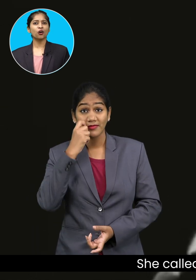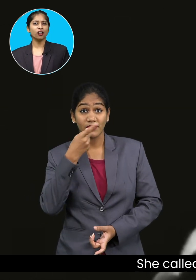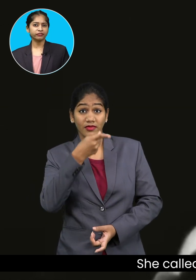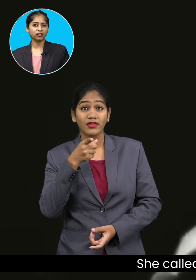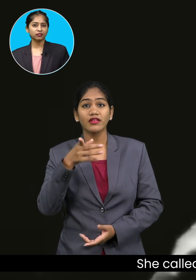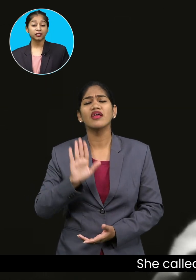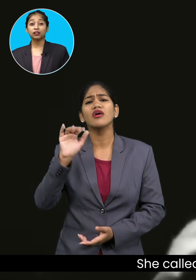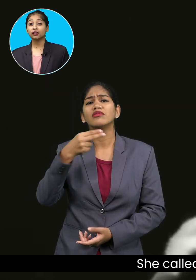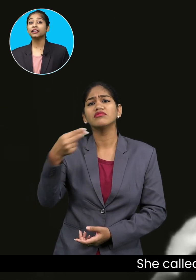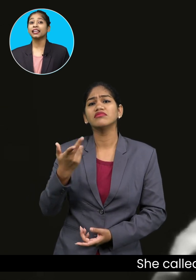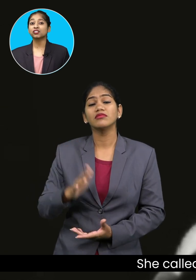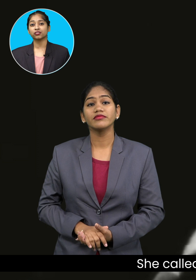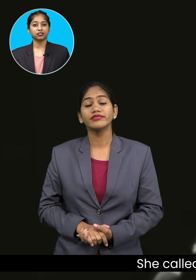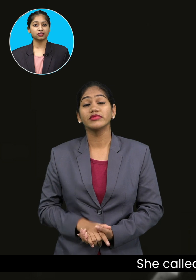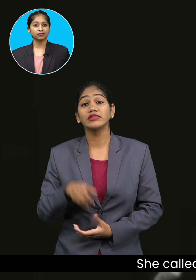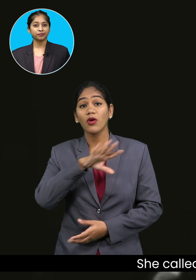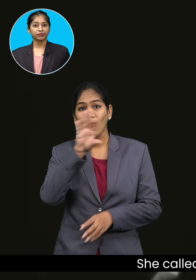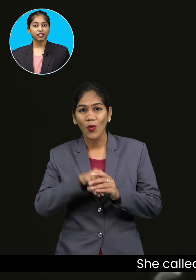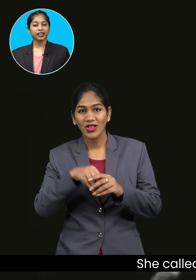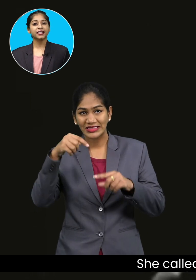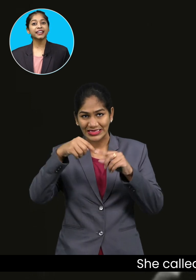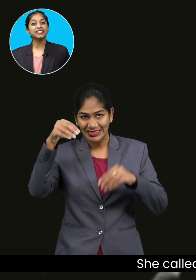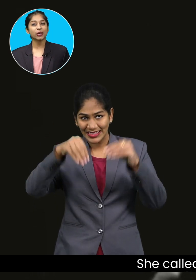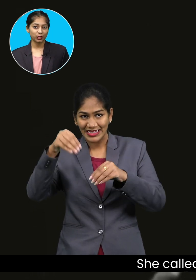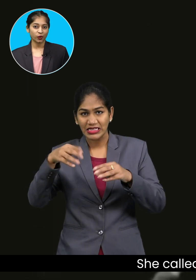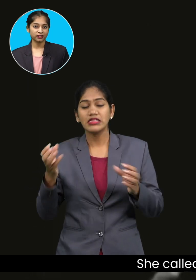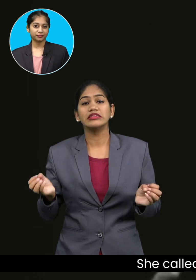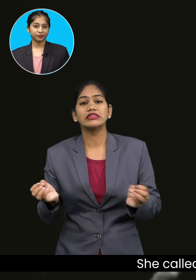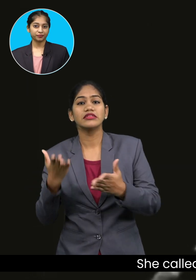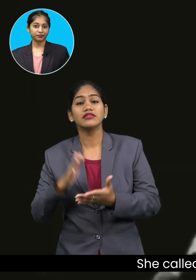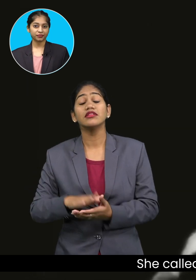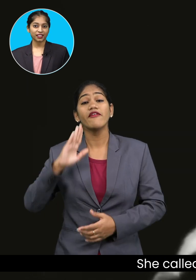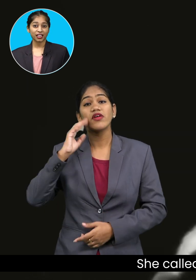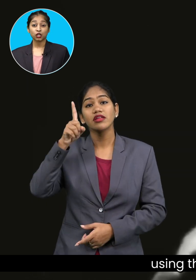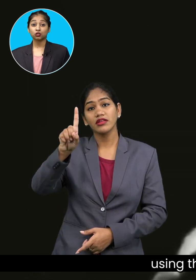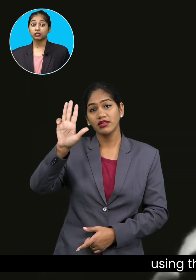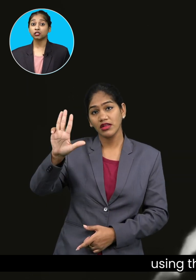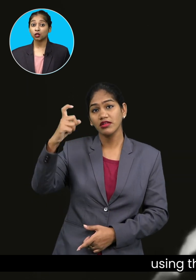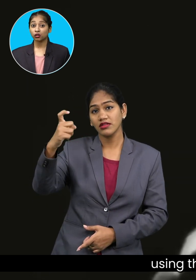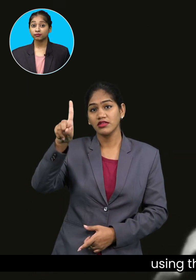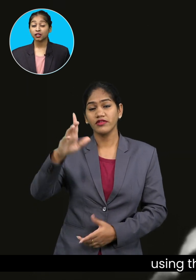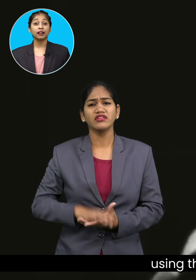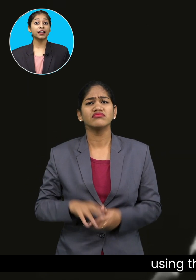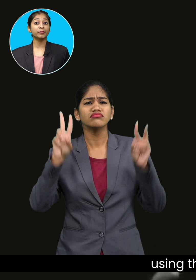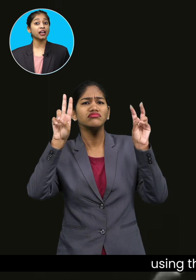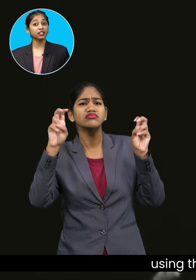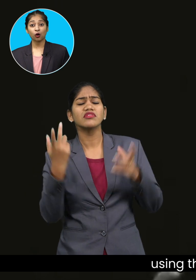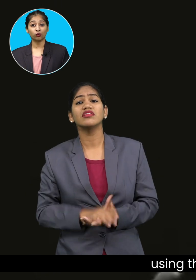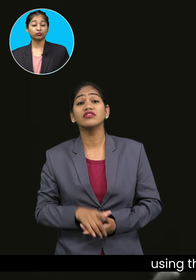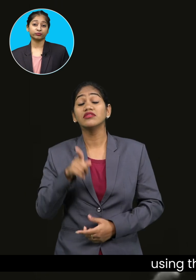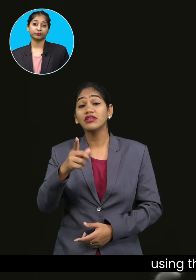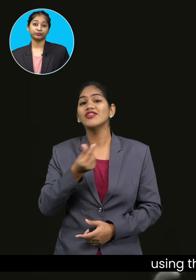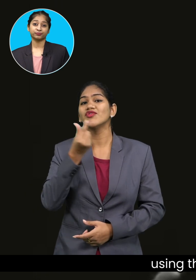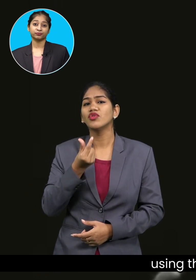She called for early elections in 1971 using the slogan Garibi